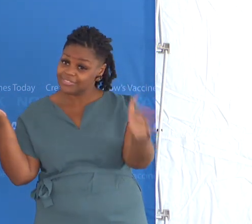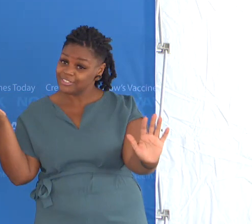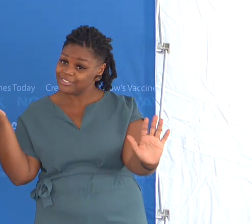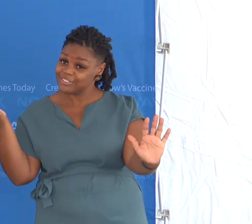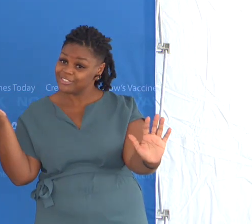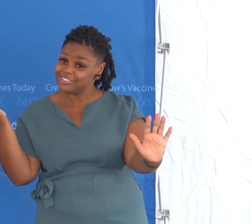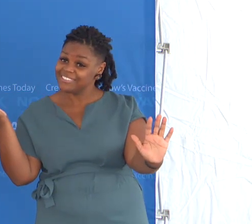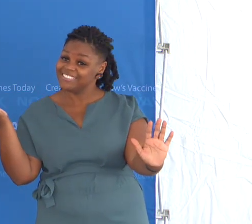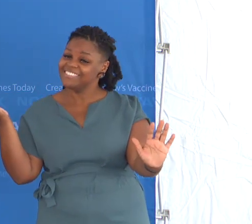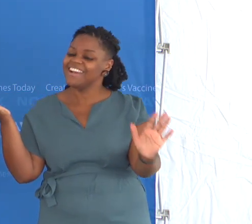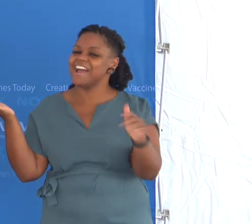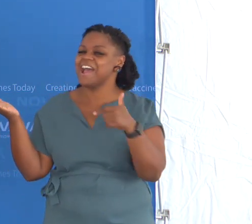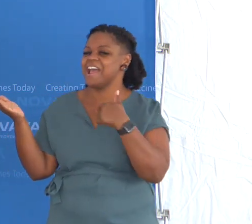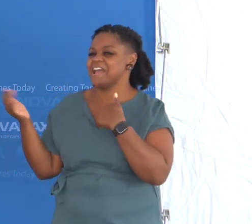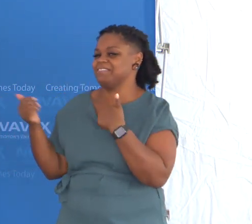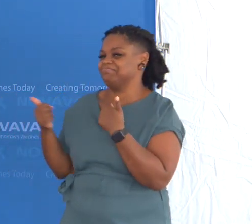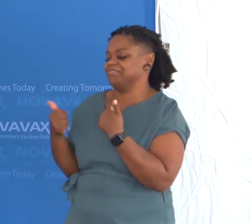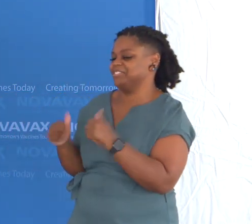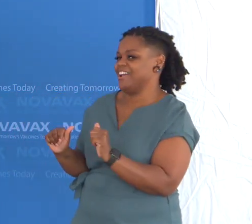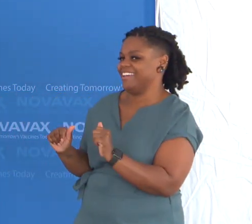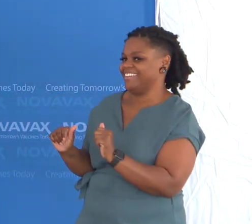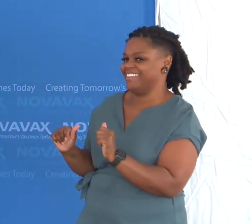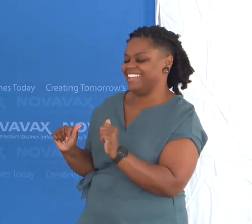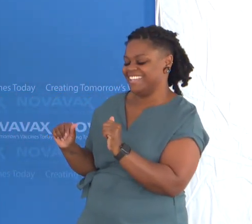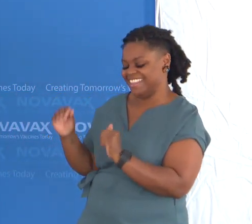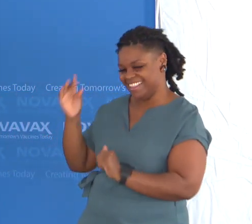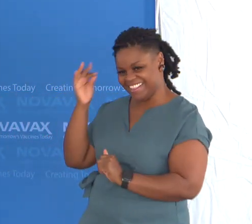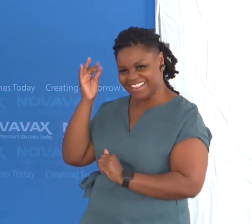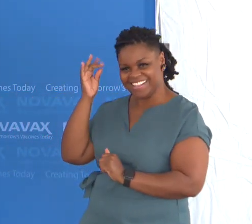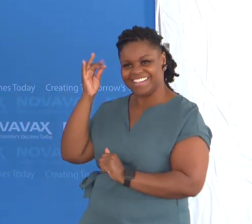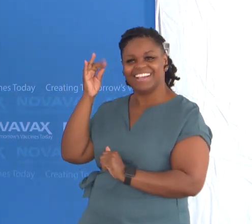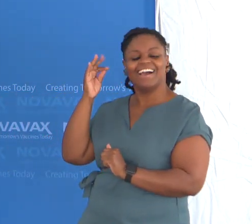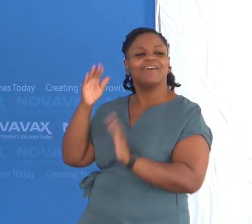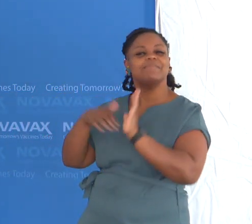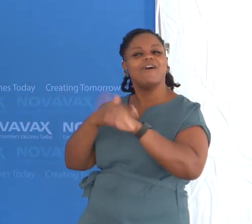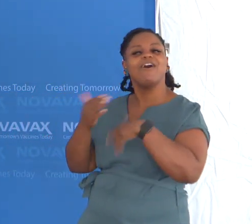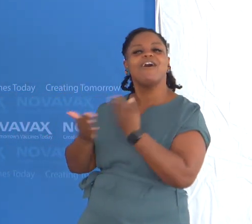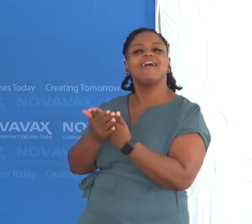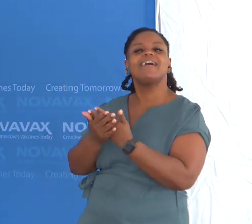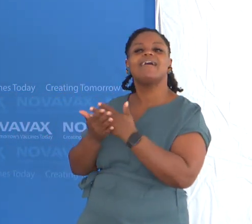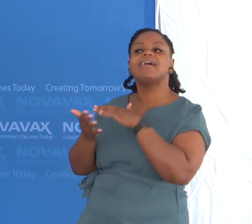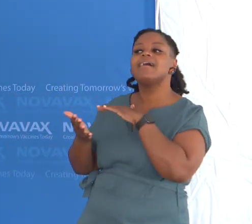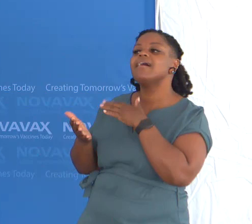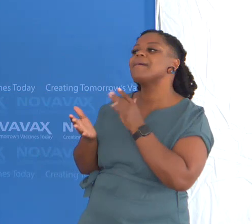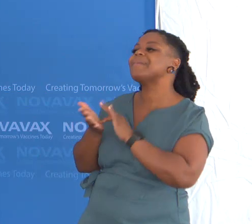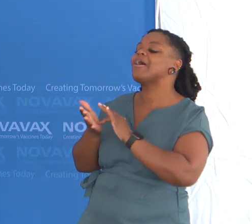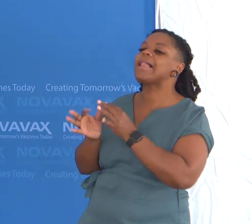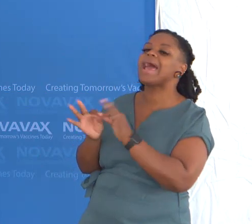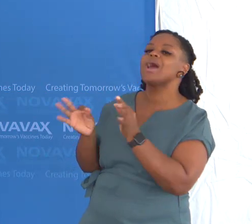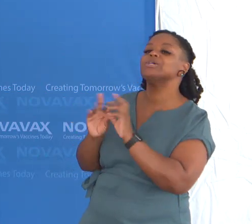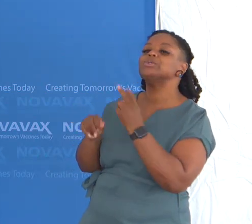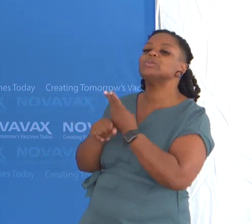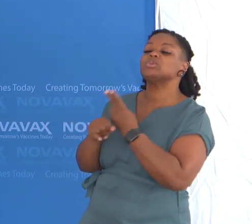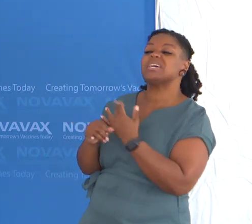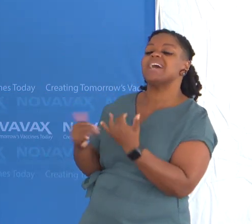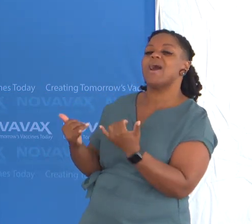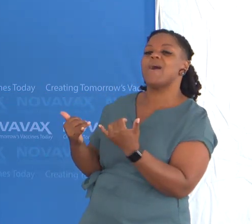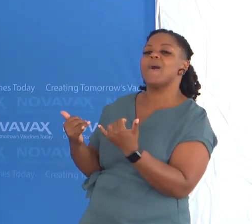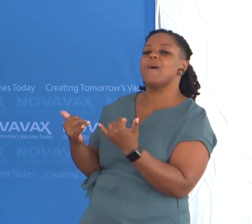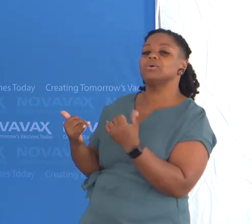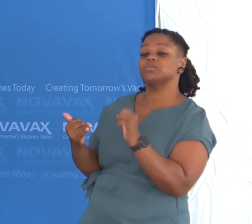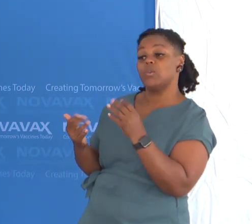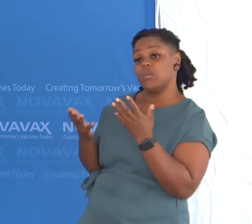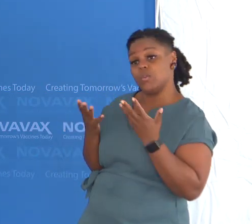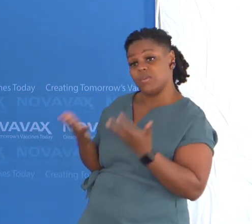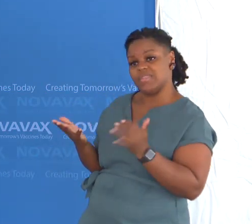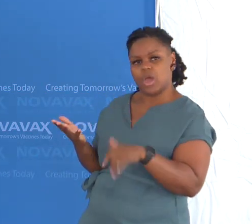all the medical language that was used today in a way that regular people like me can